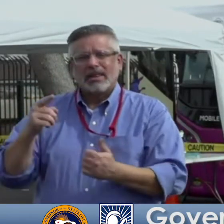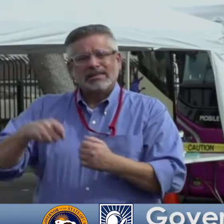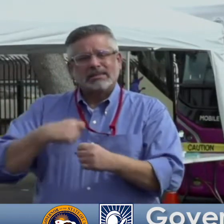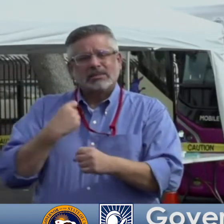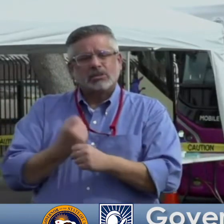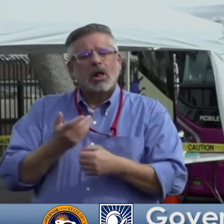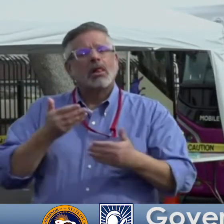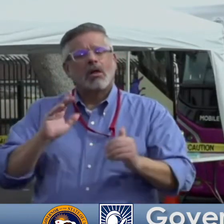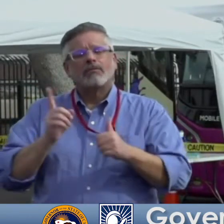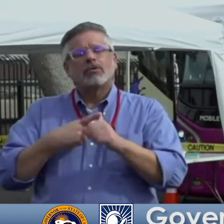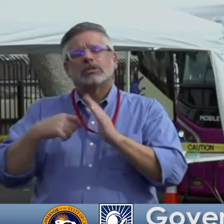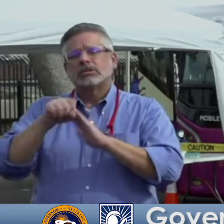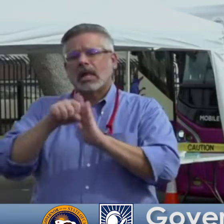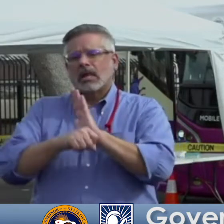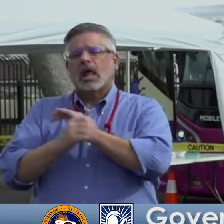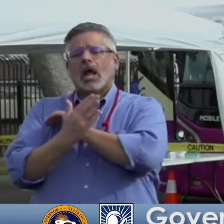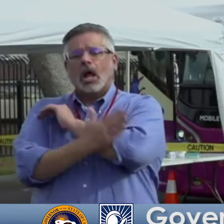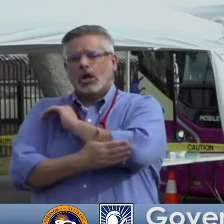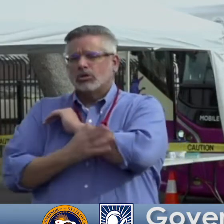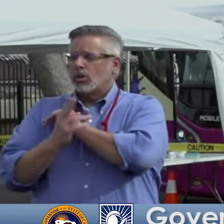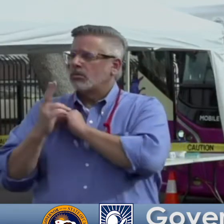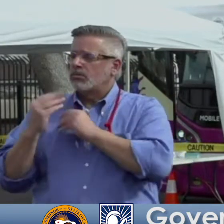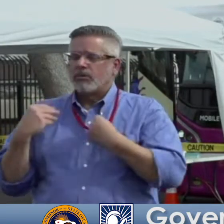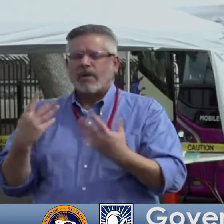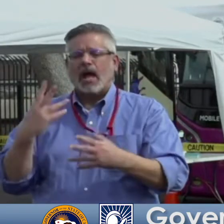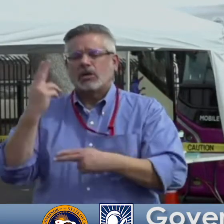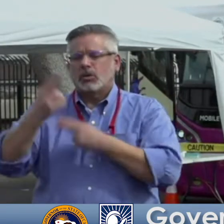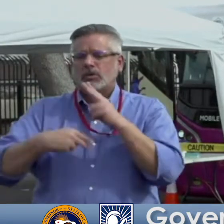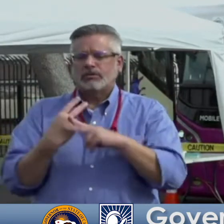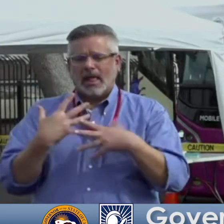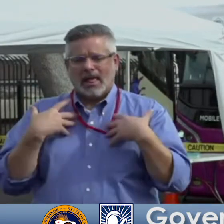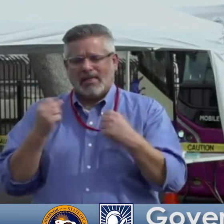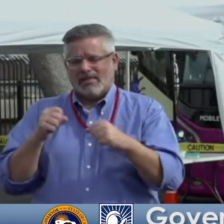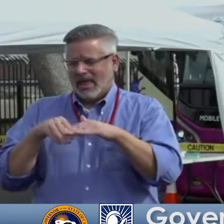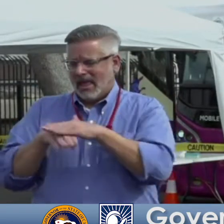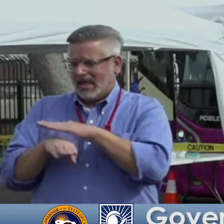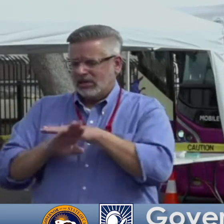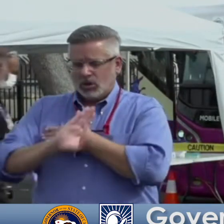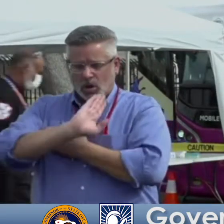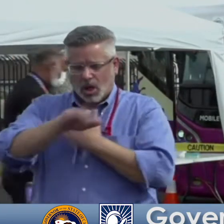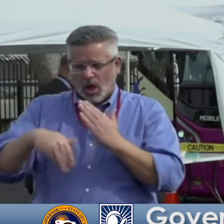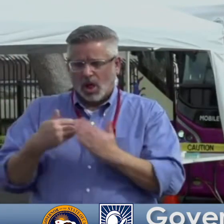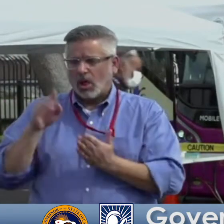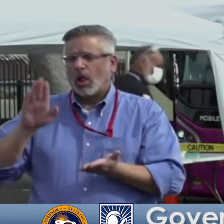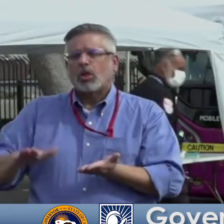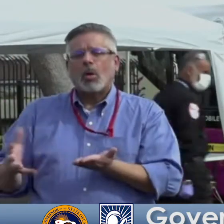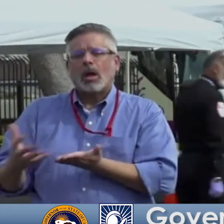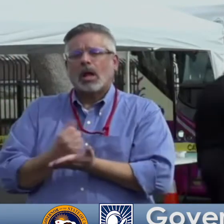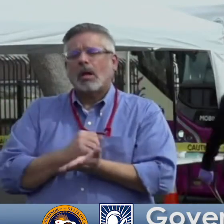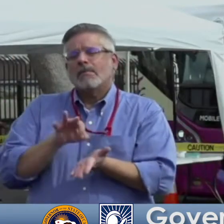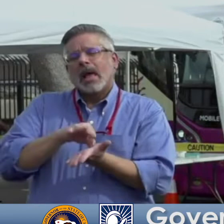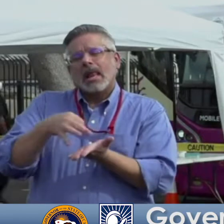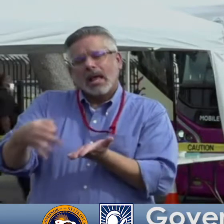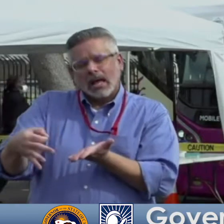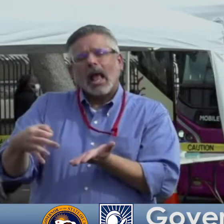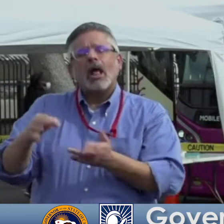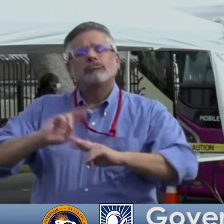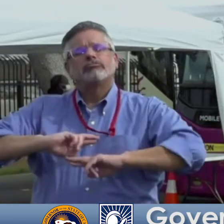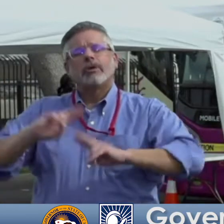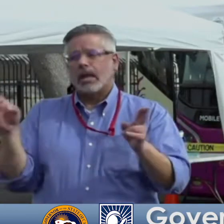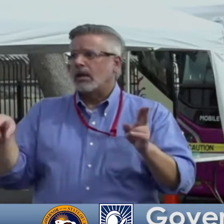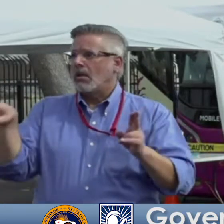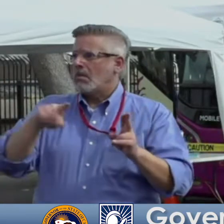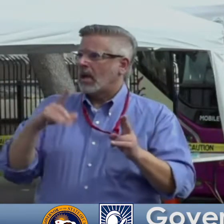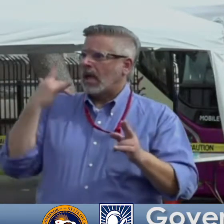us to become the first state in the country to provide universal health access to all low-income Medi-Cal eligible